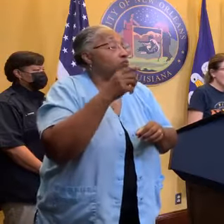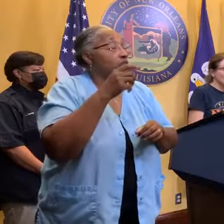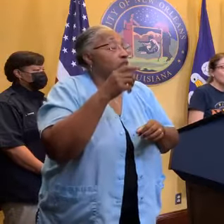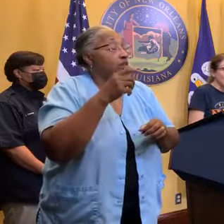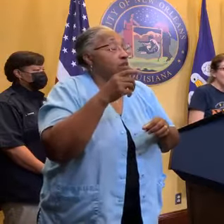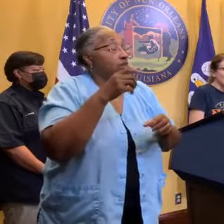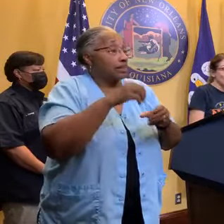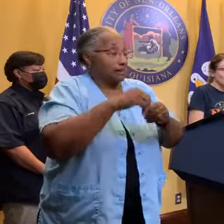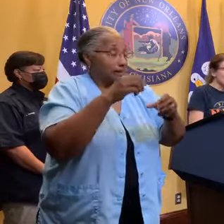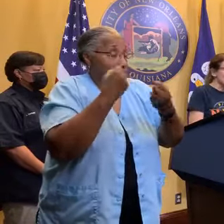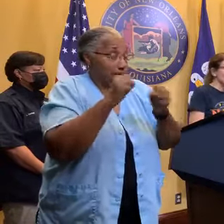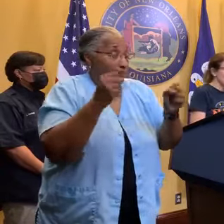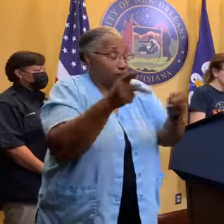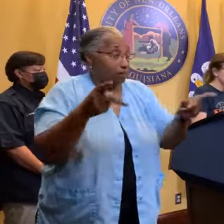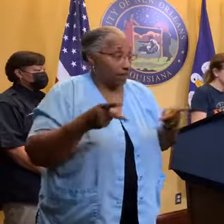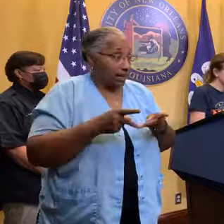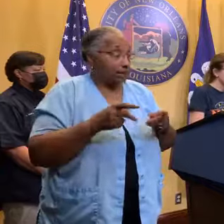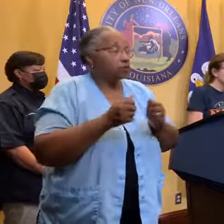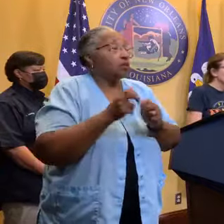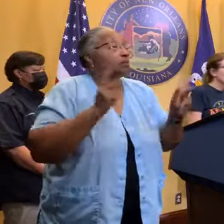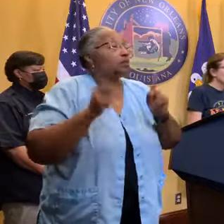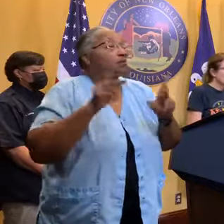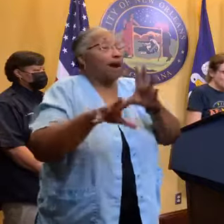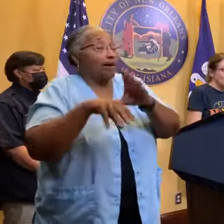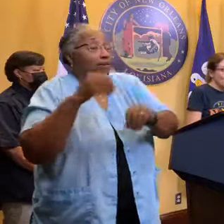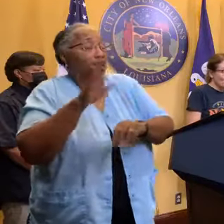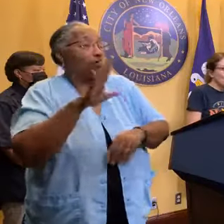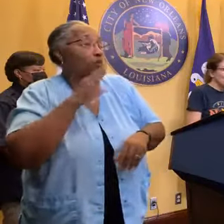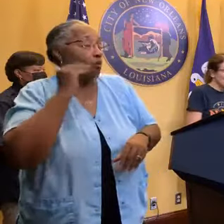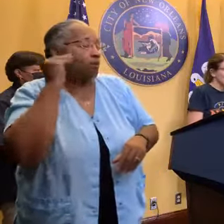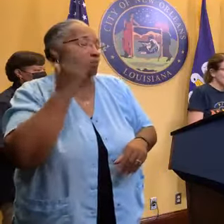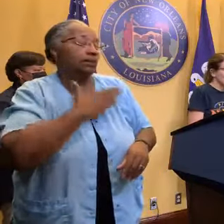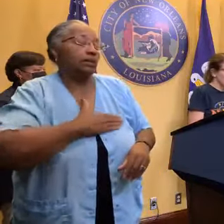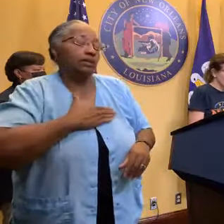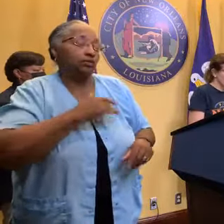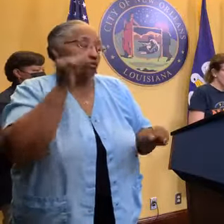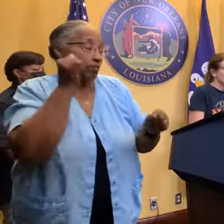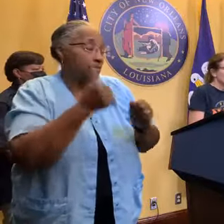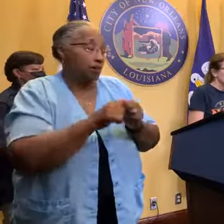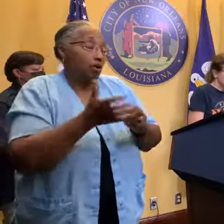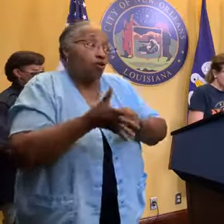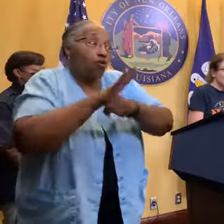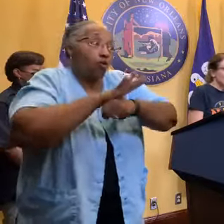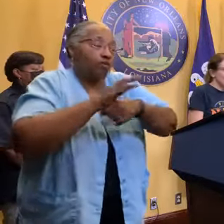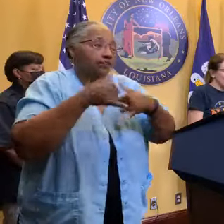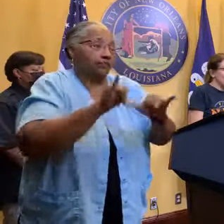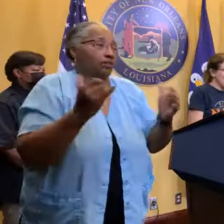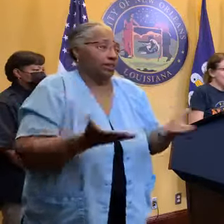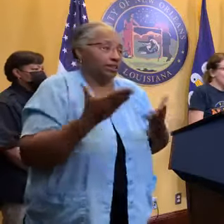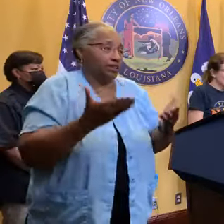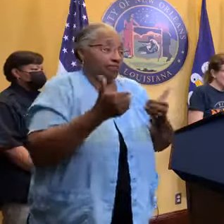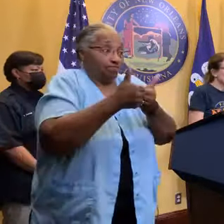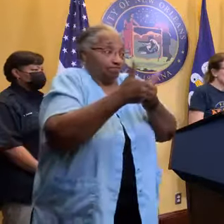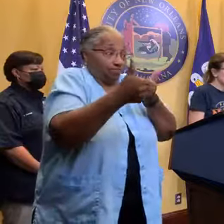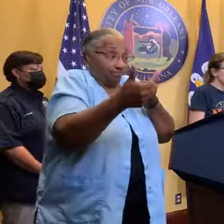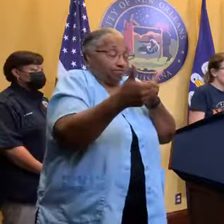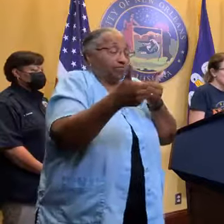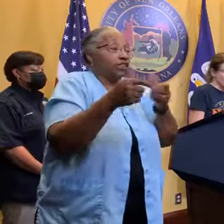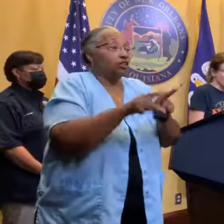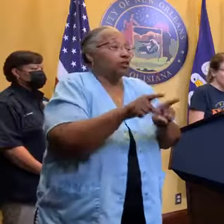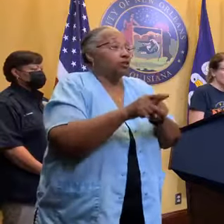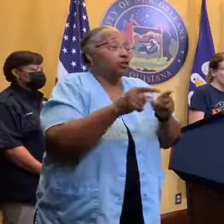those outside your immediate household, please remember COVID is still here. Distance and wear a mask even within